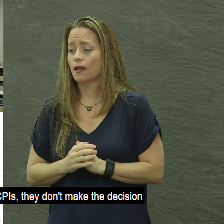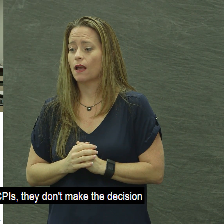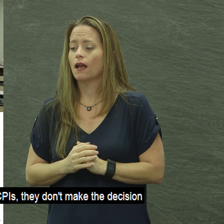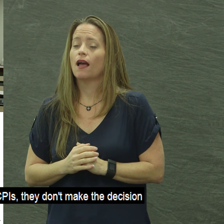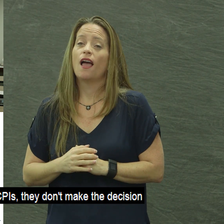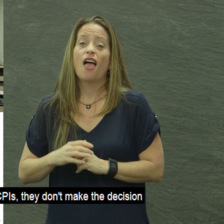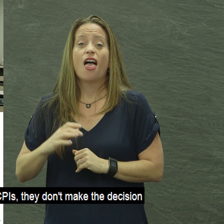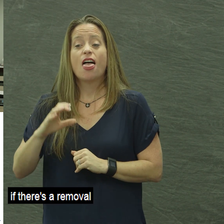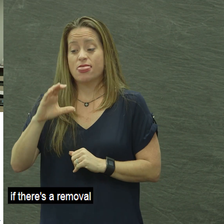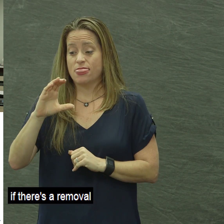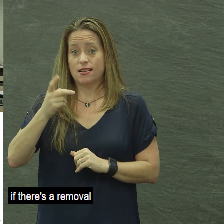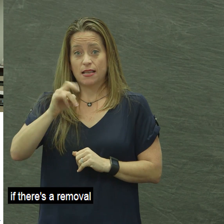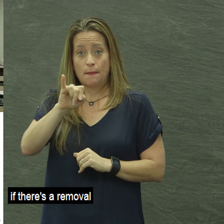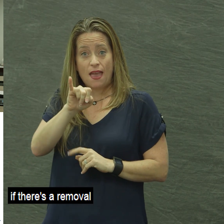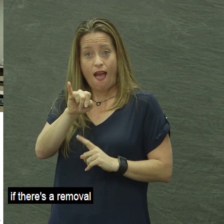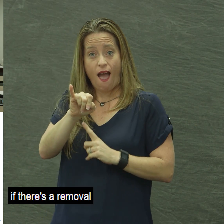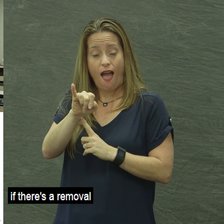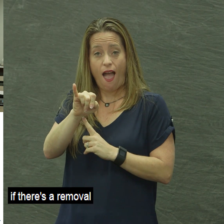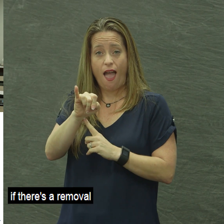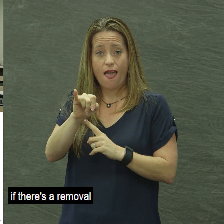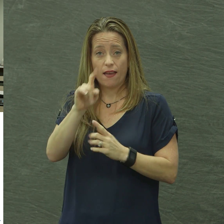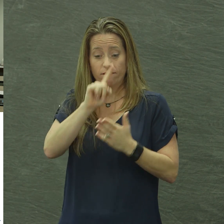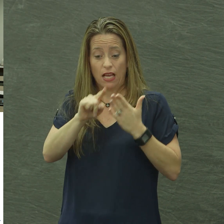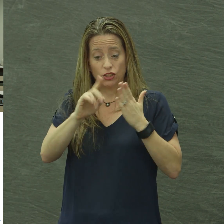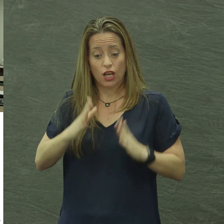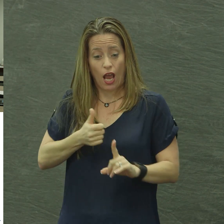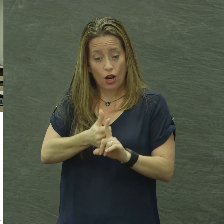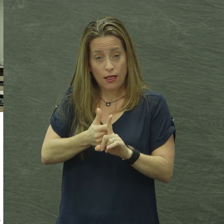don't make the decision if there's a removal